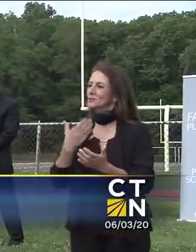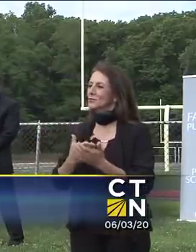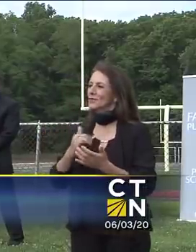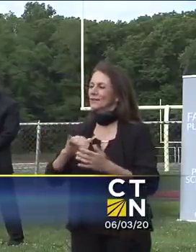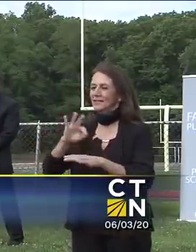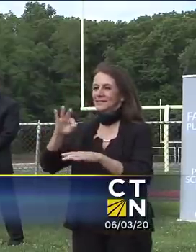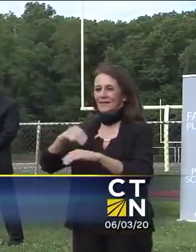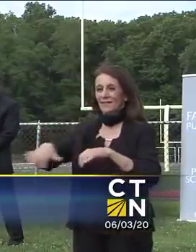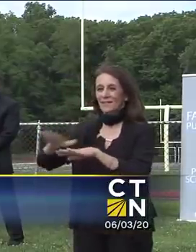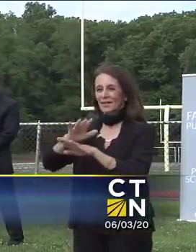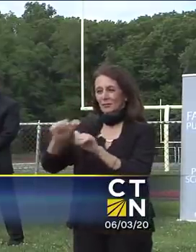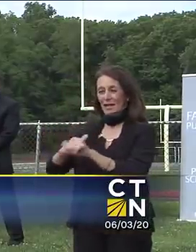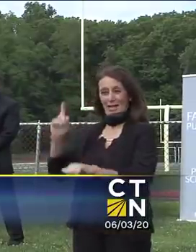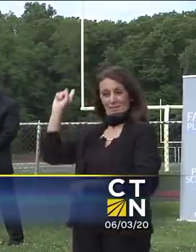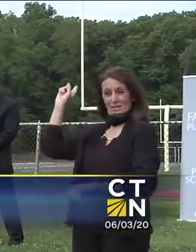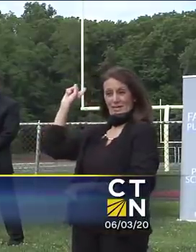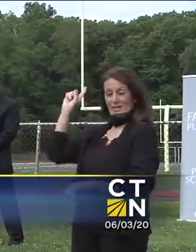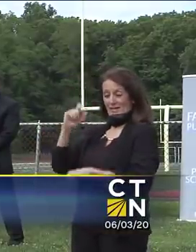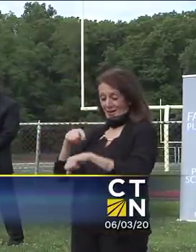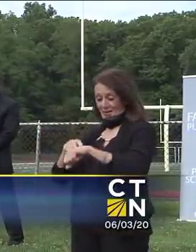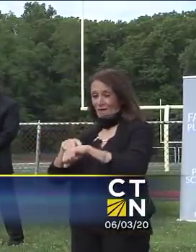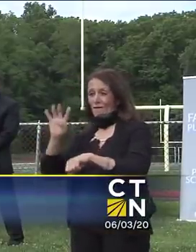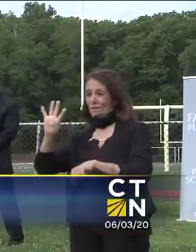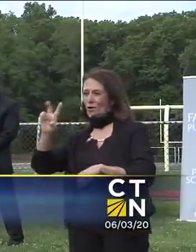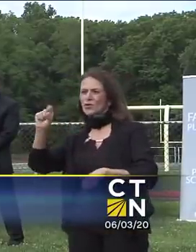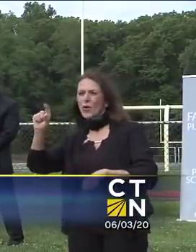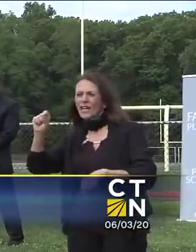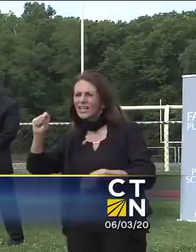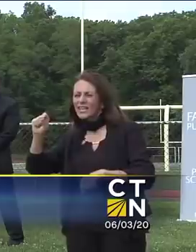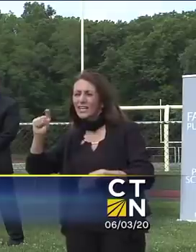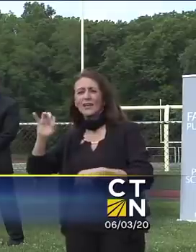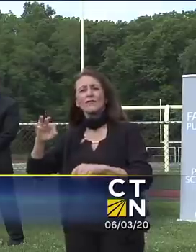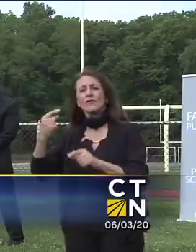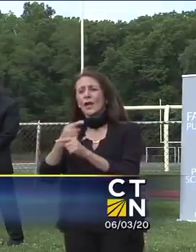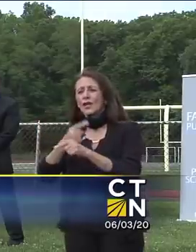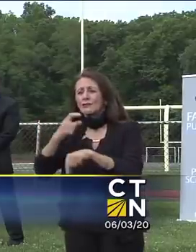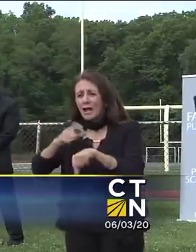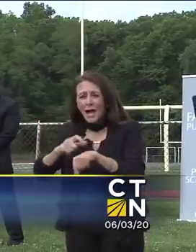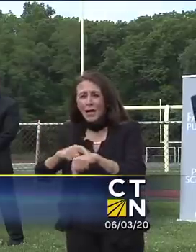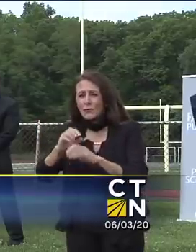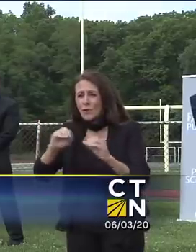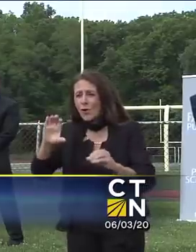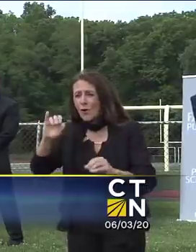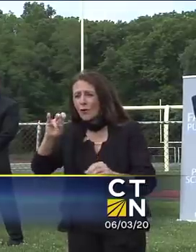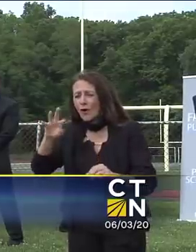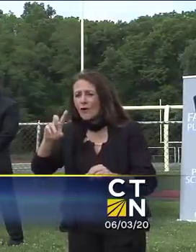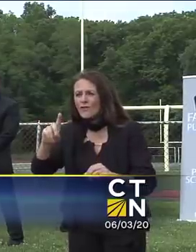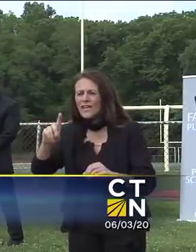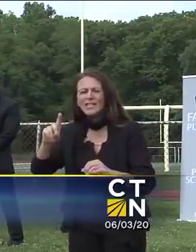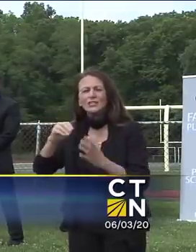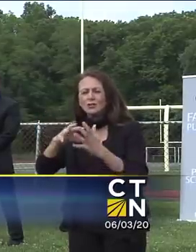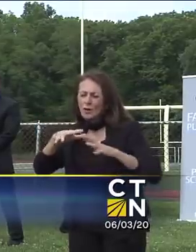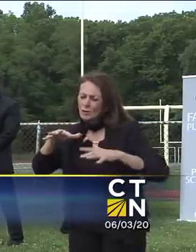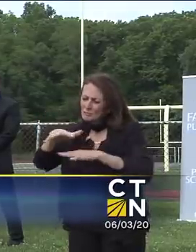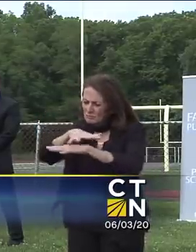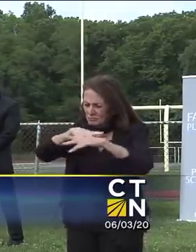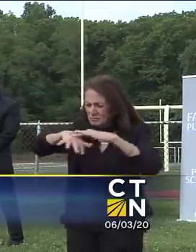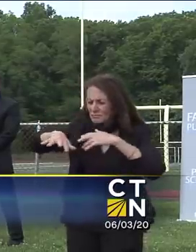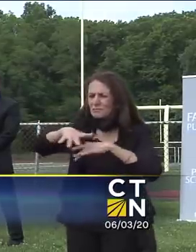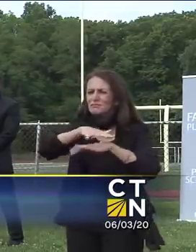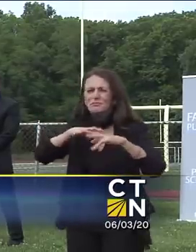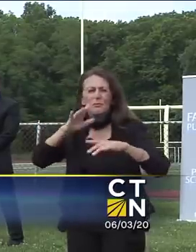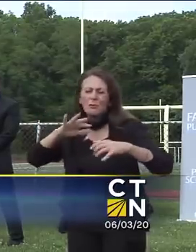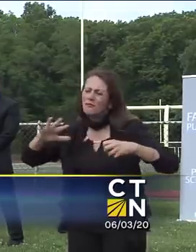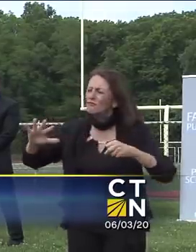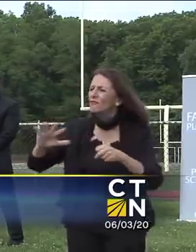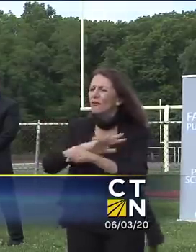this field behind me right now at 420 is usually filled with several hundreds of students, not hundreds, but many,